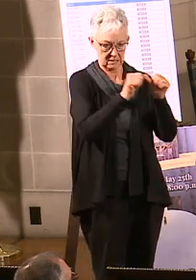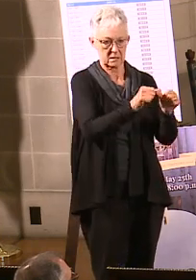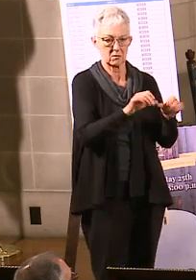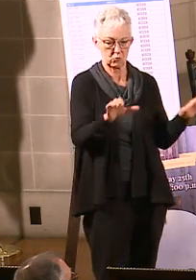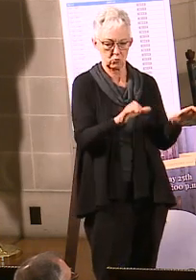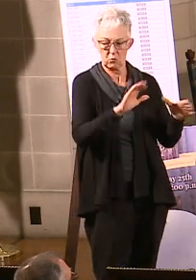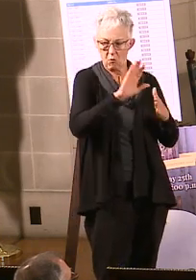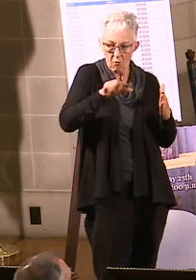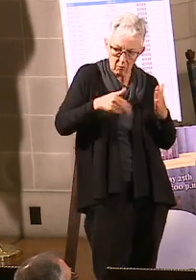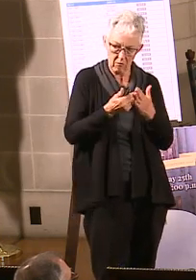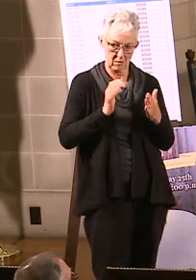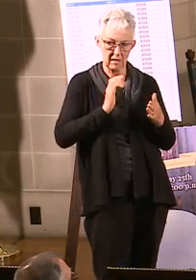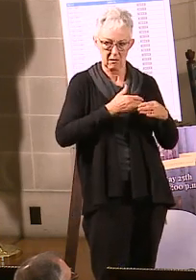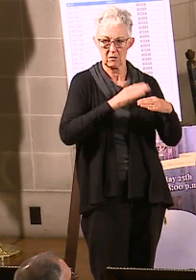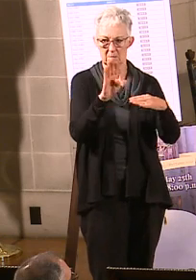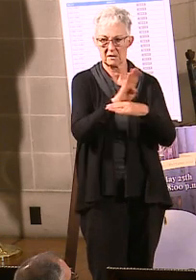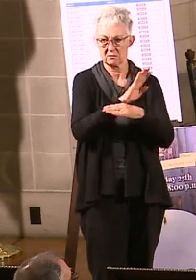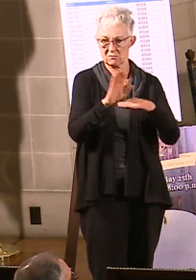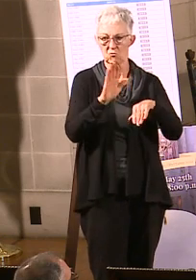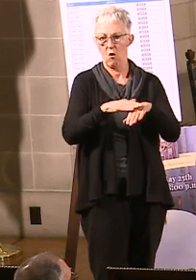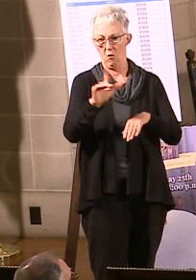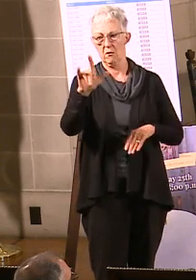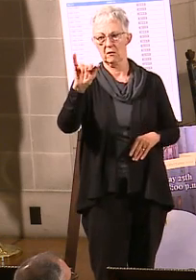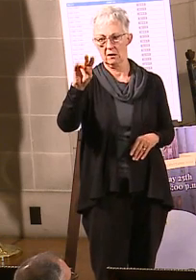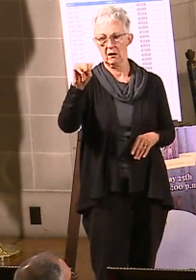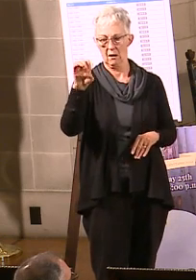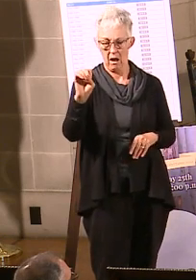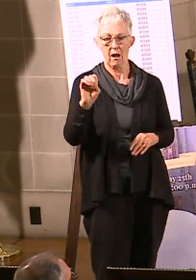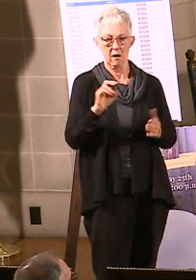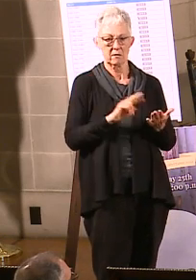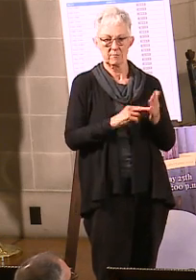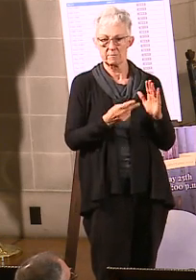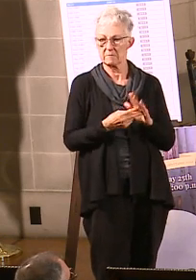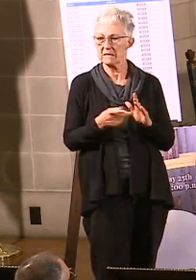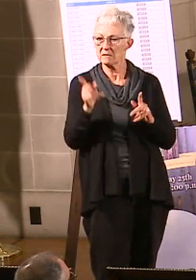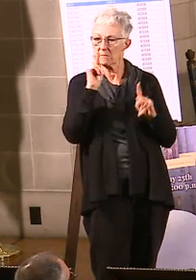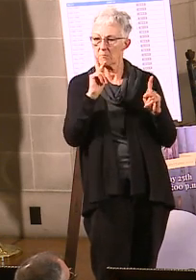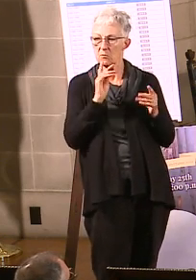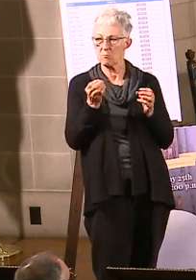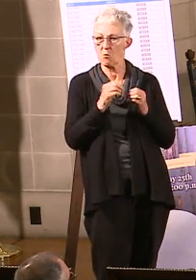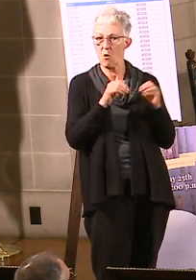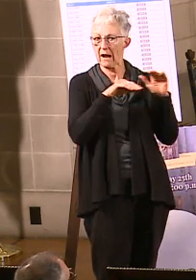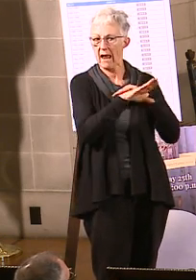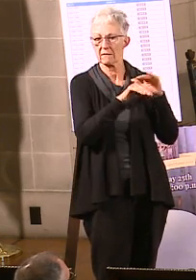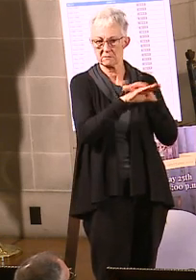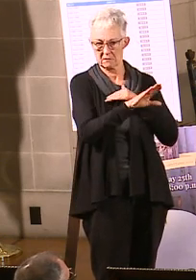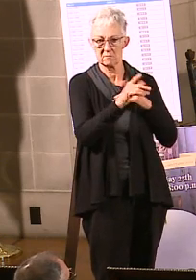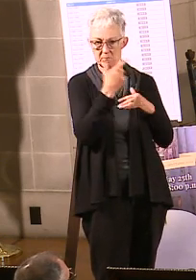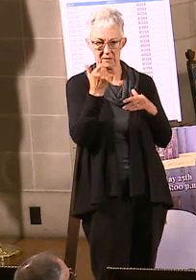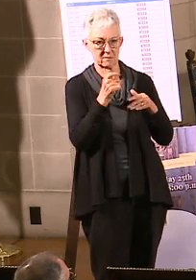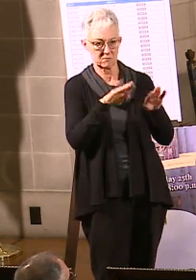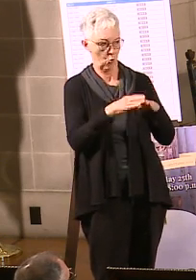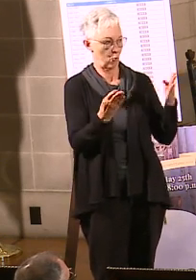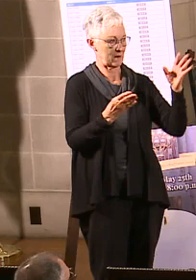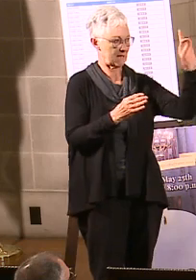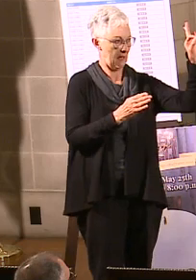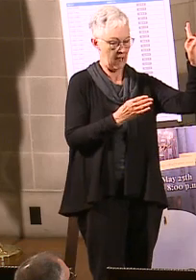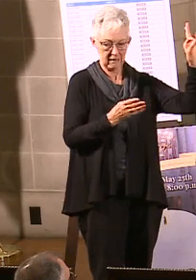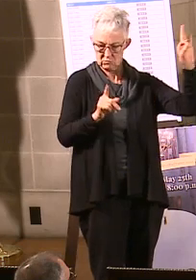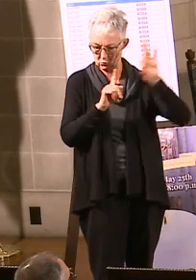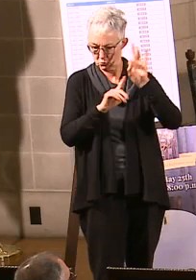this is one of the ways we're looking forward. The last thing I would be remiss not to mention